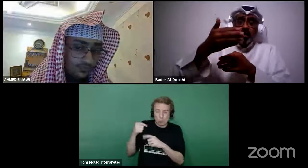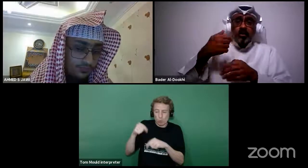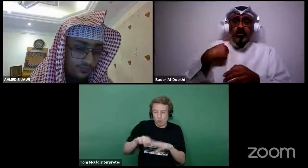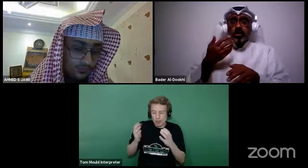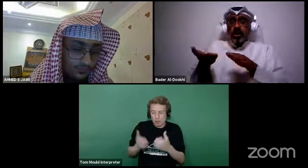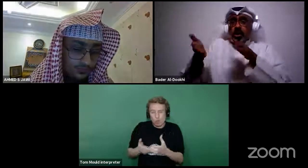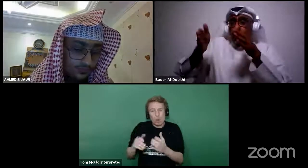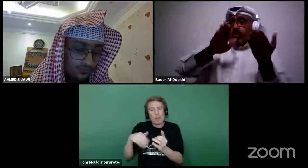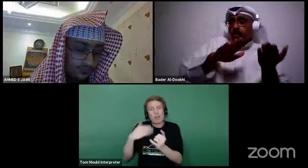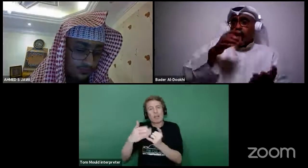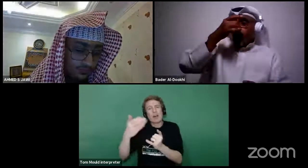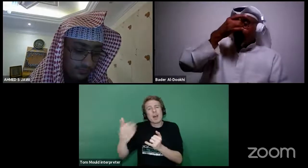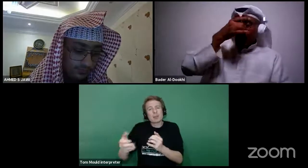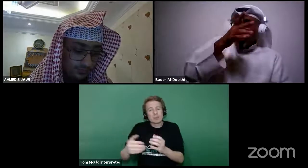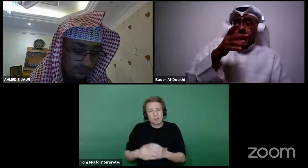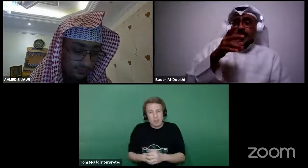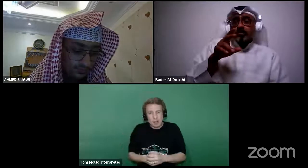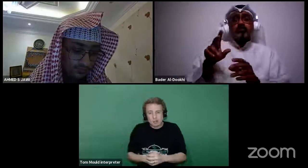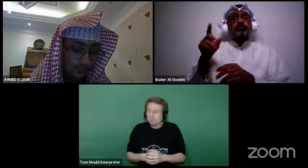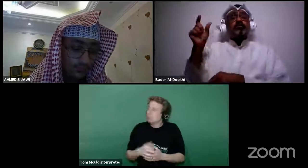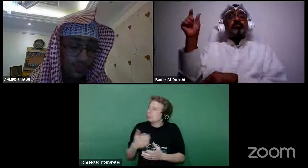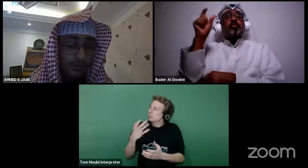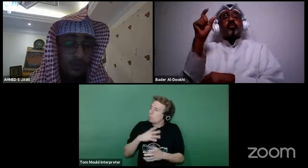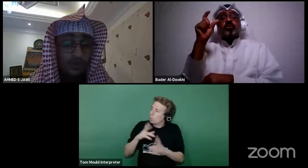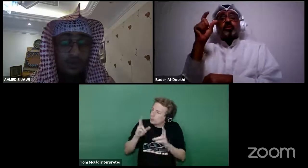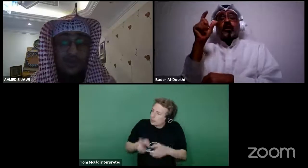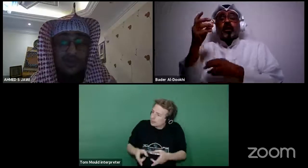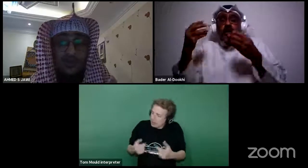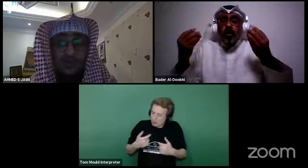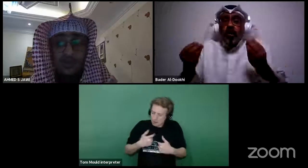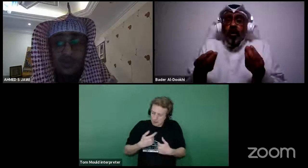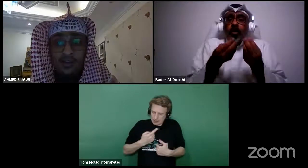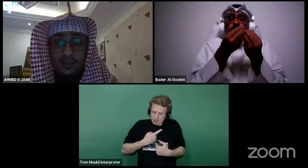Muslim and join me with the righteous.